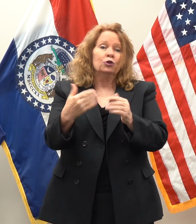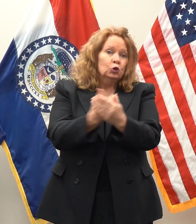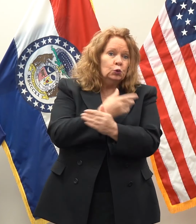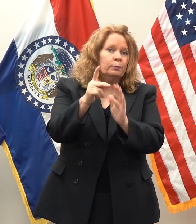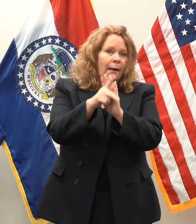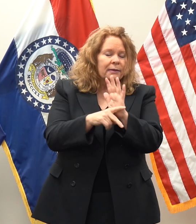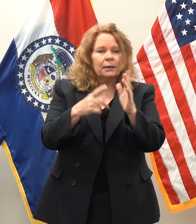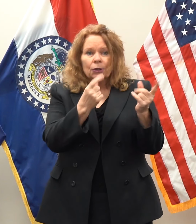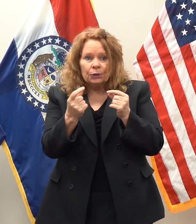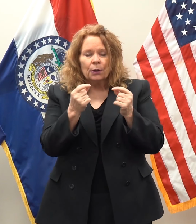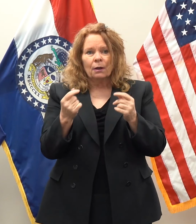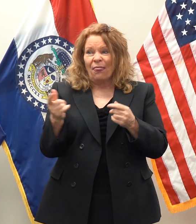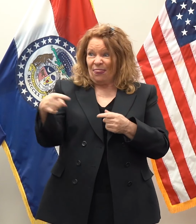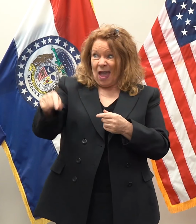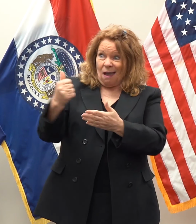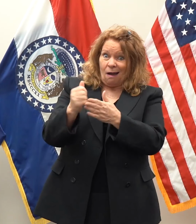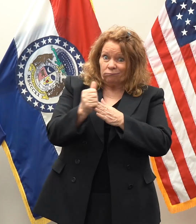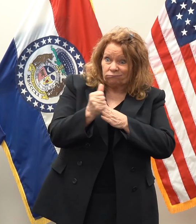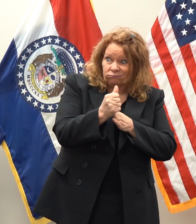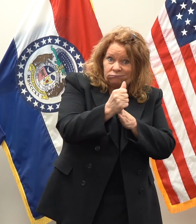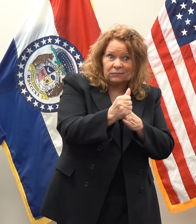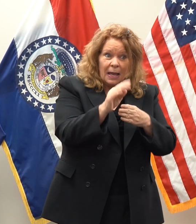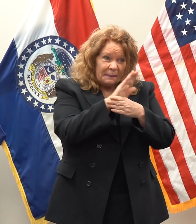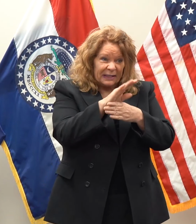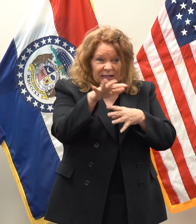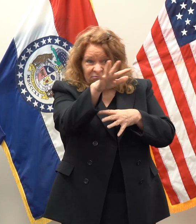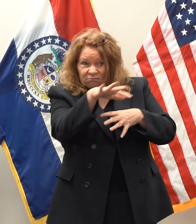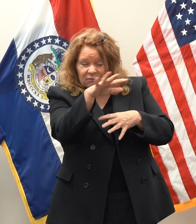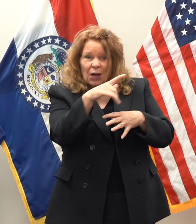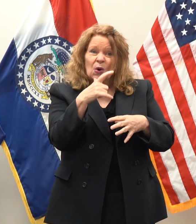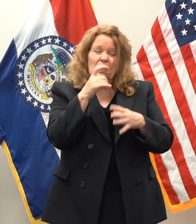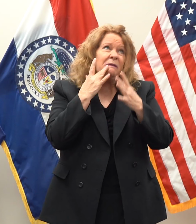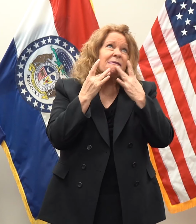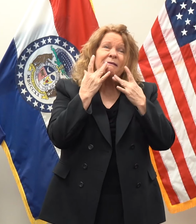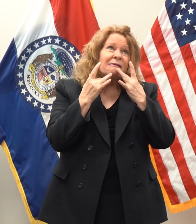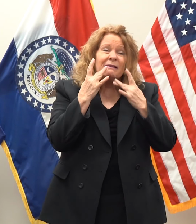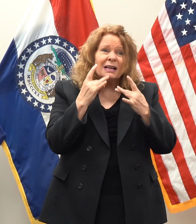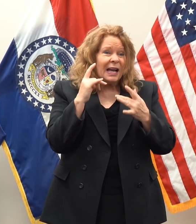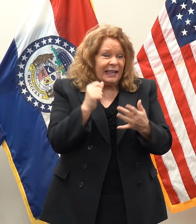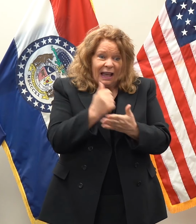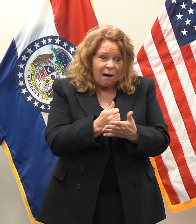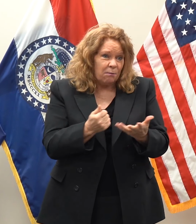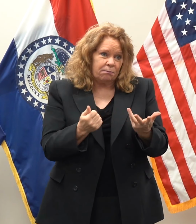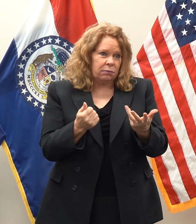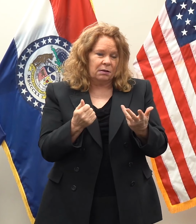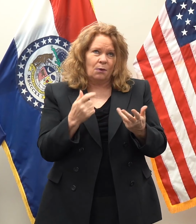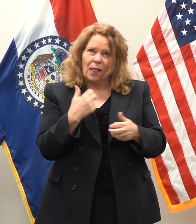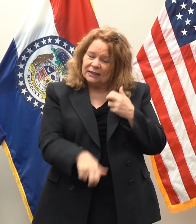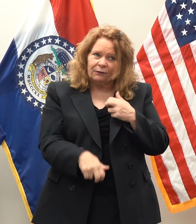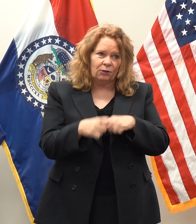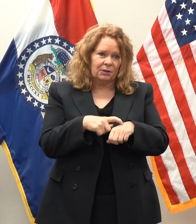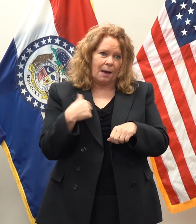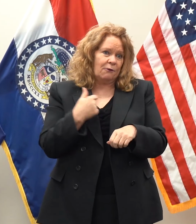helped us provide guidance to different business sectors who were desperately seeking guidance in a very difficult time in the history of